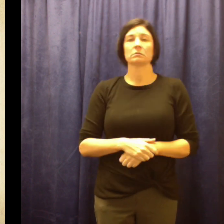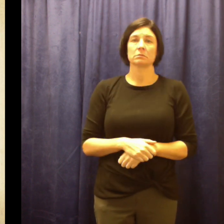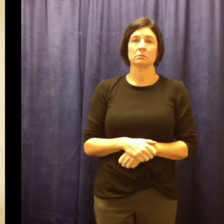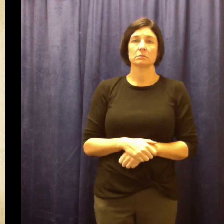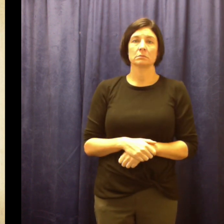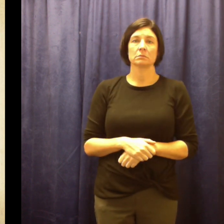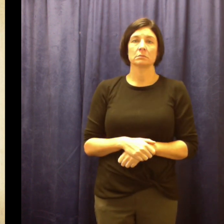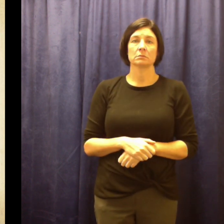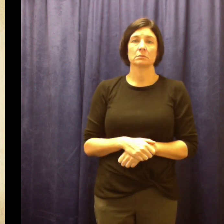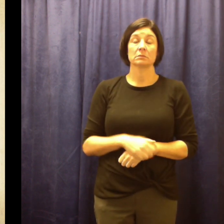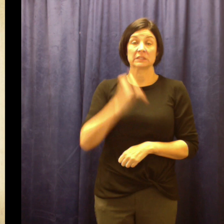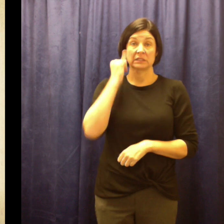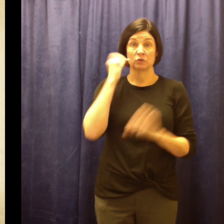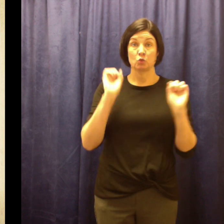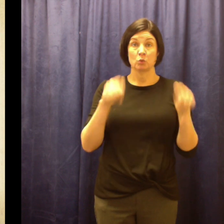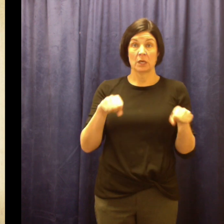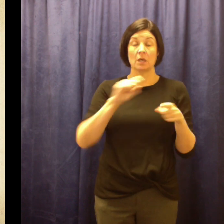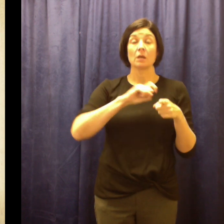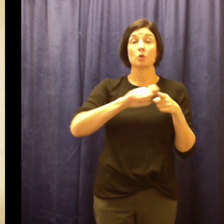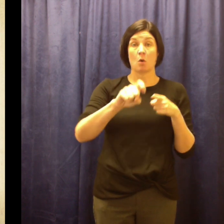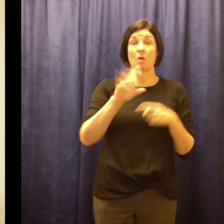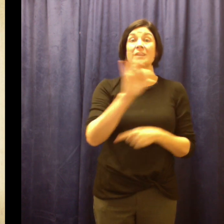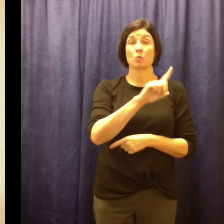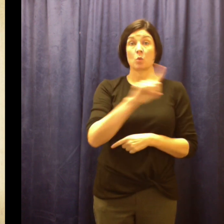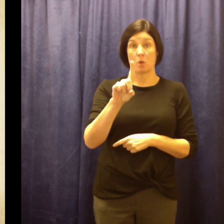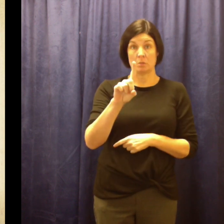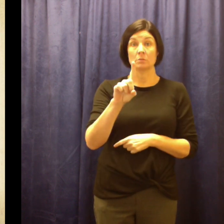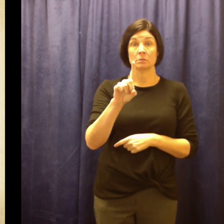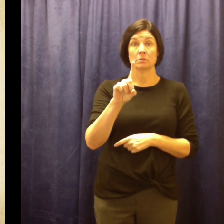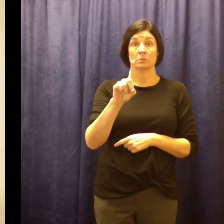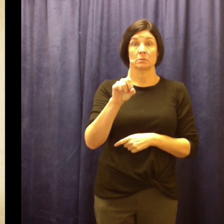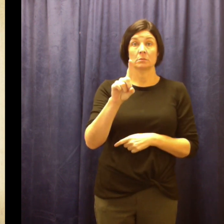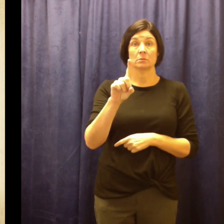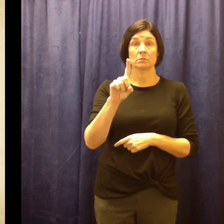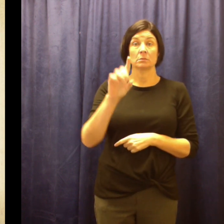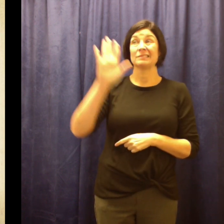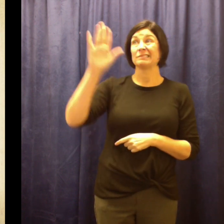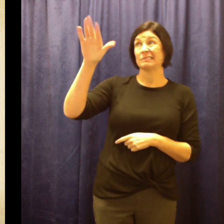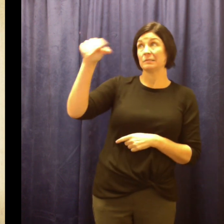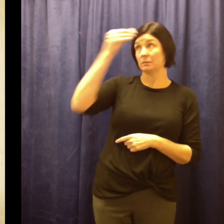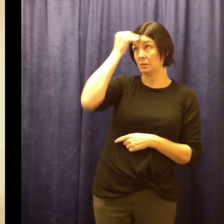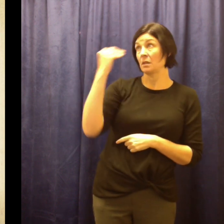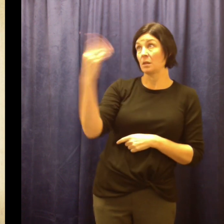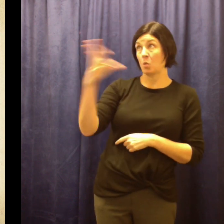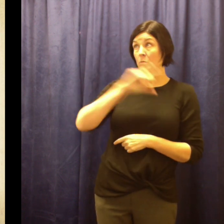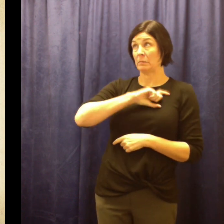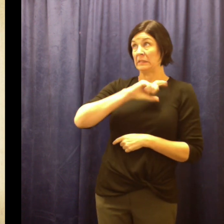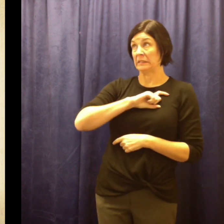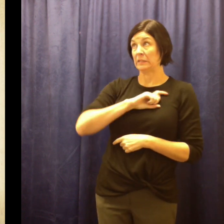If possible, dial 911, alert police to the active shooter's location.